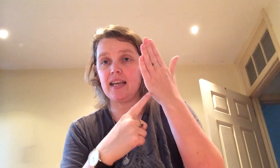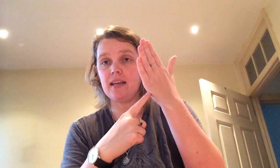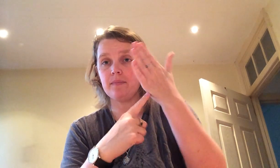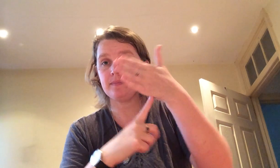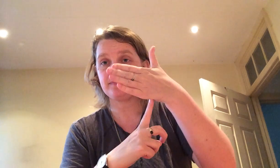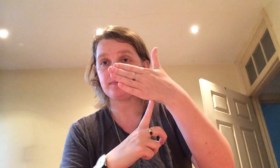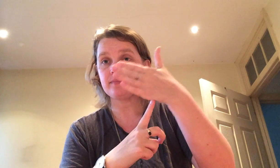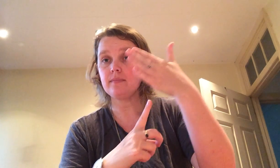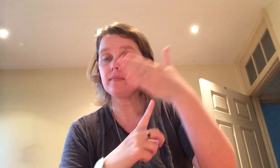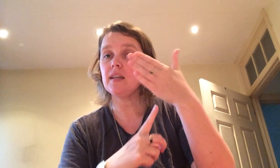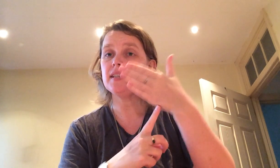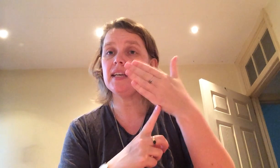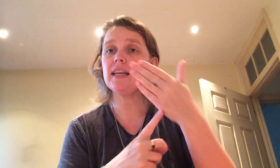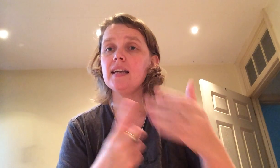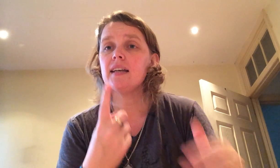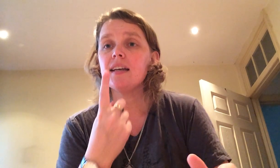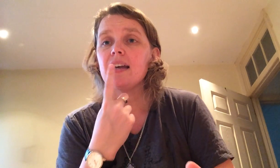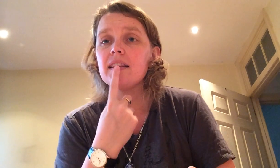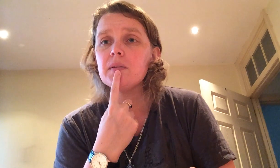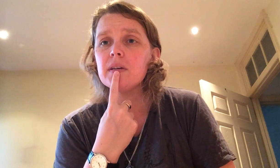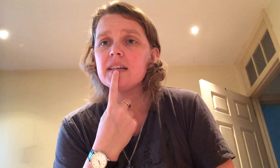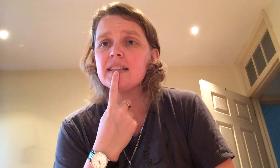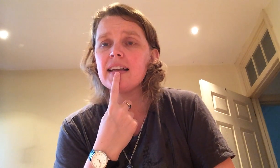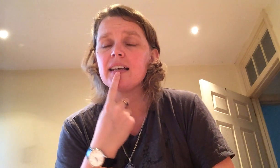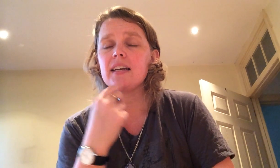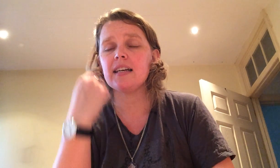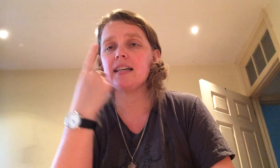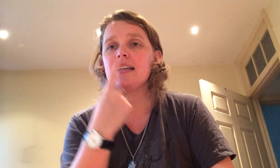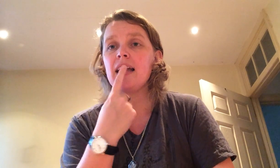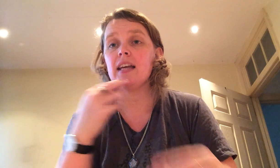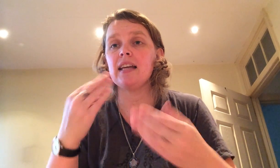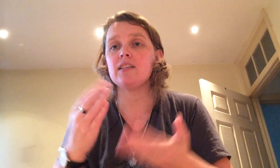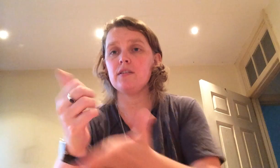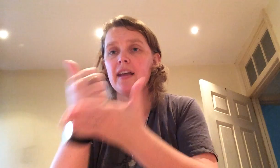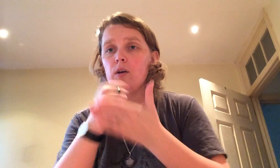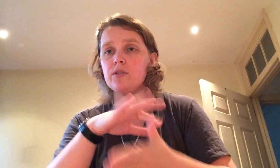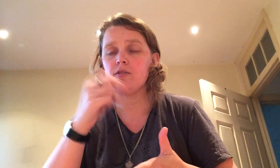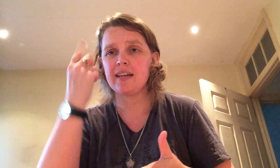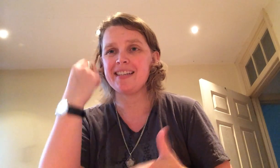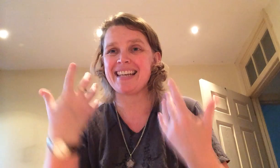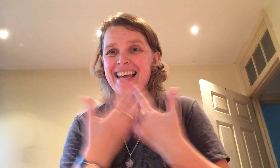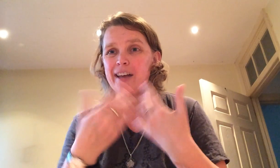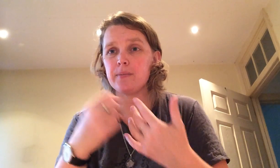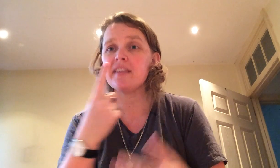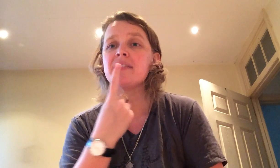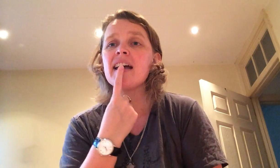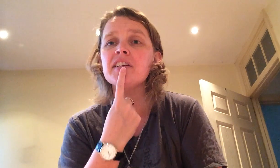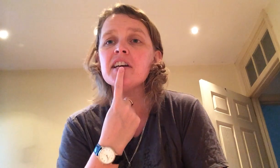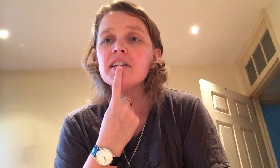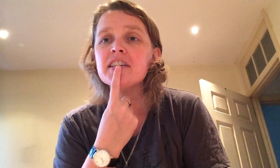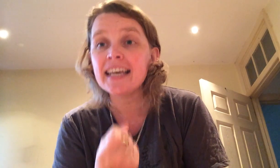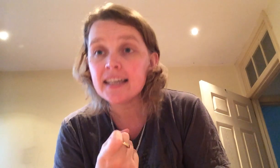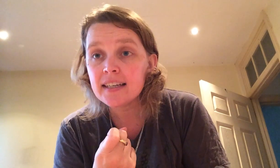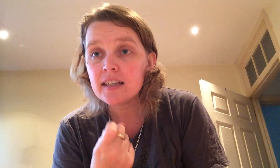T. T, and this one is like it sort of helps children understand how to make the sound T,